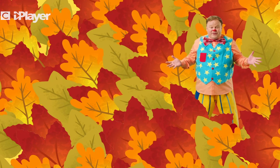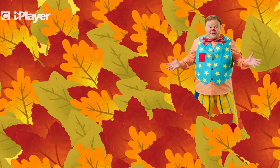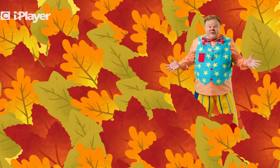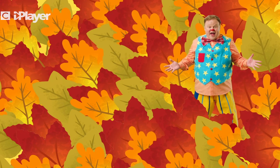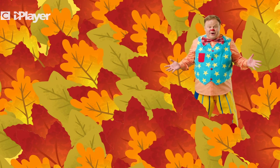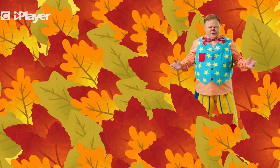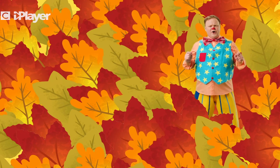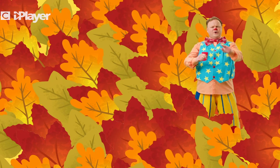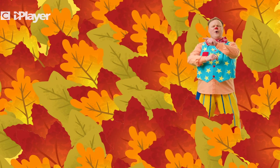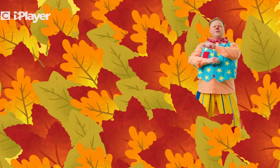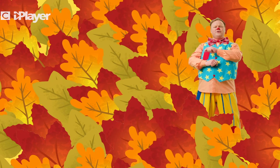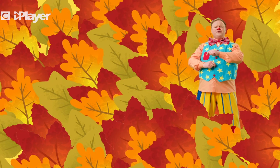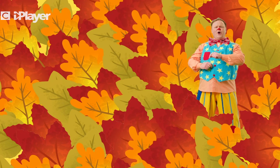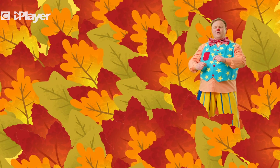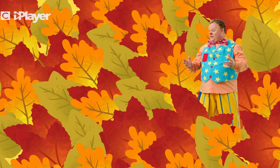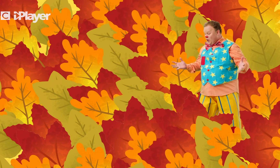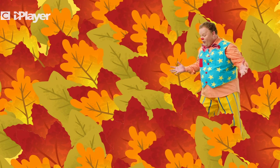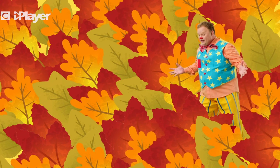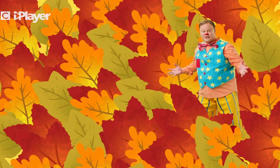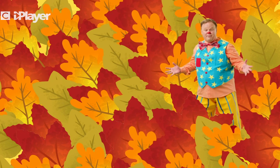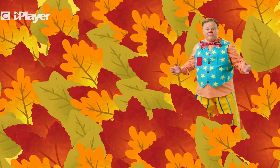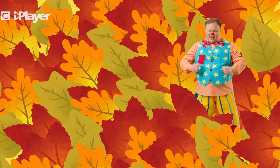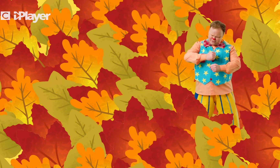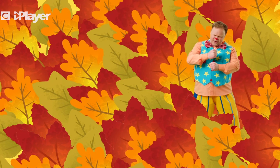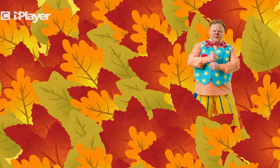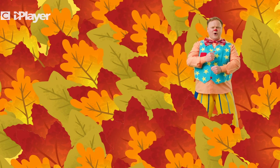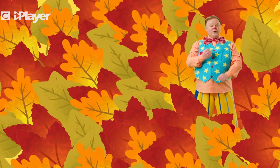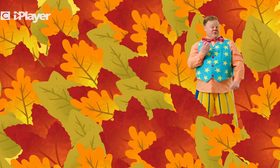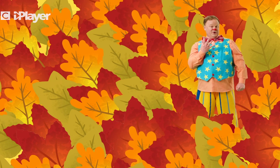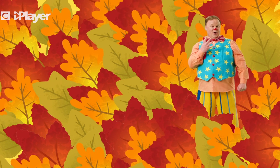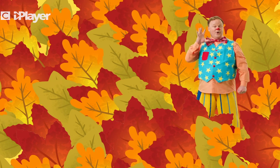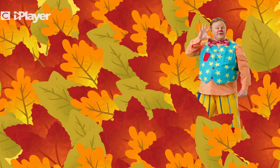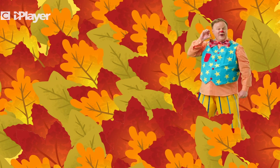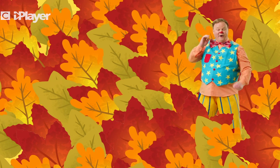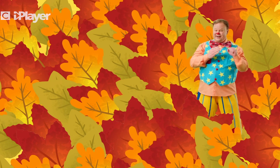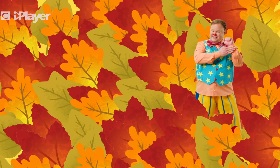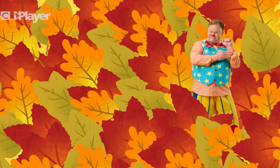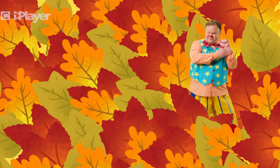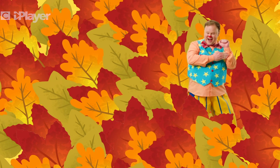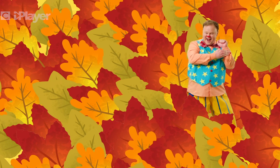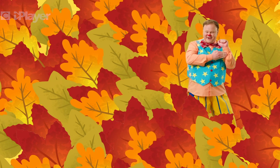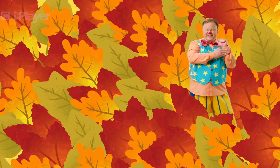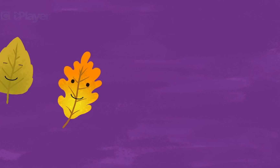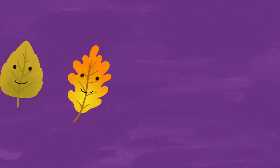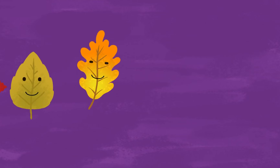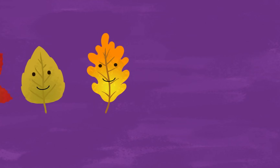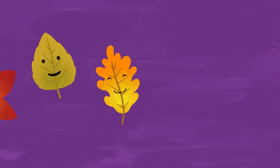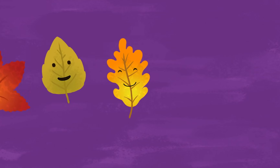the ground. Golden, golden, orange and brown, golden, golden, orange and brown.